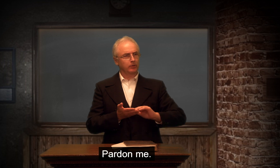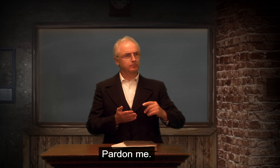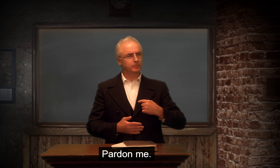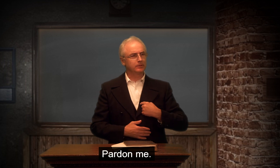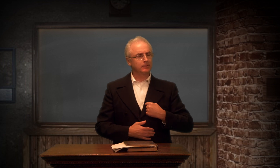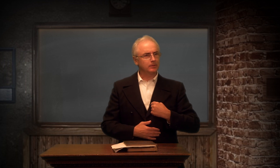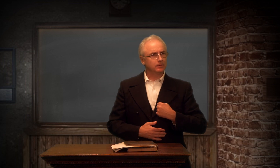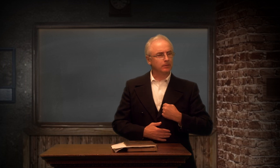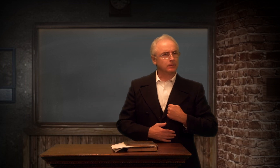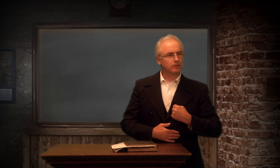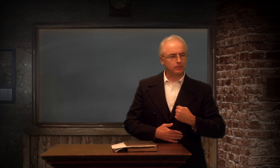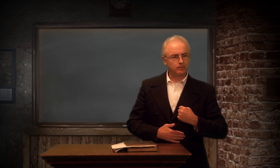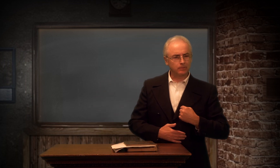Pardon me.